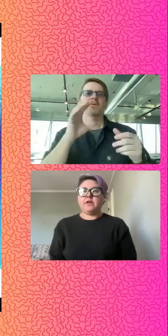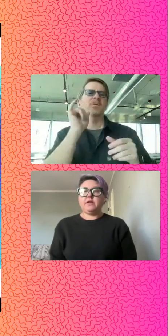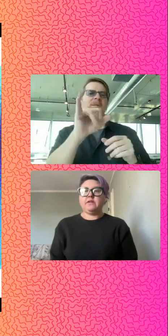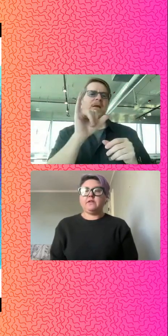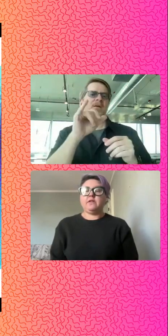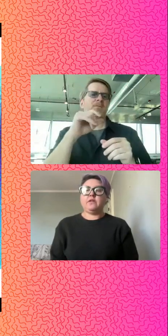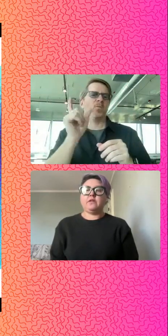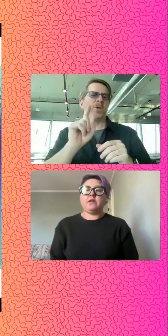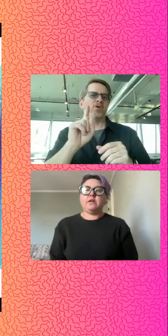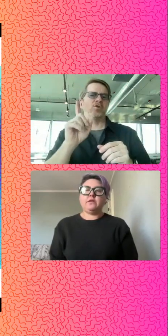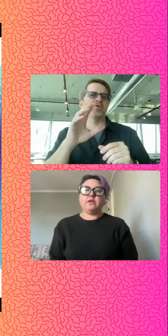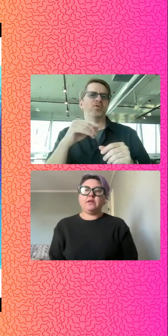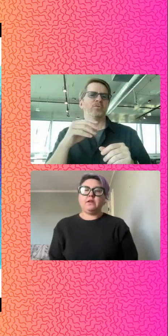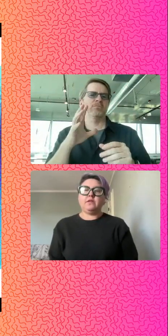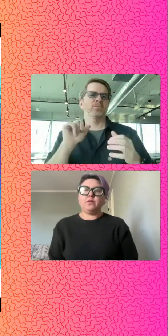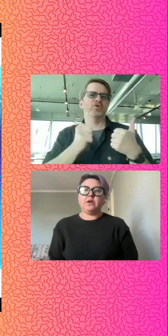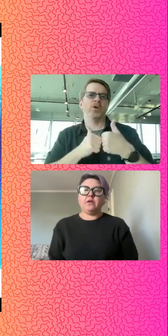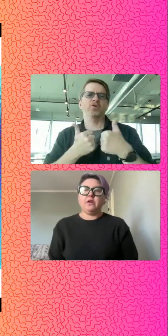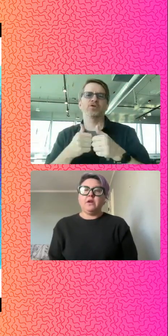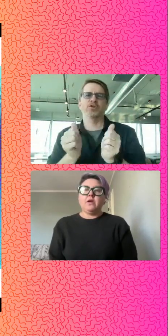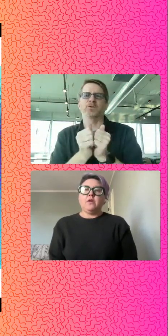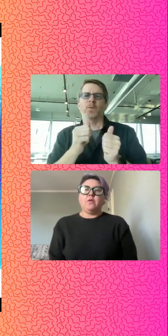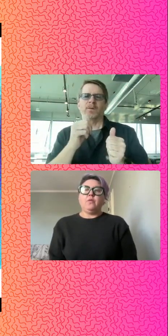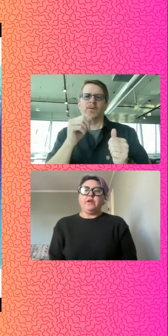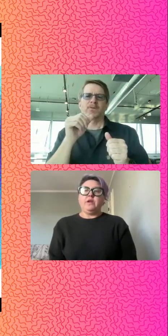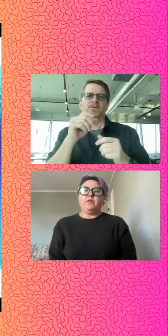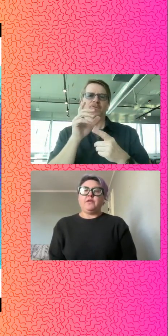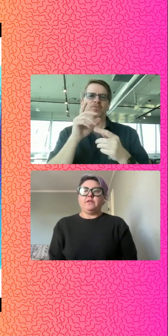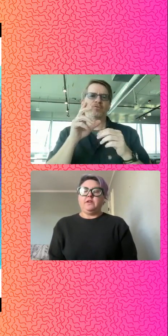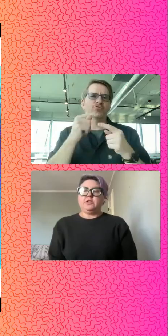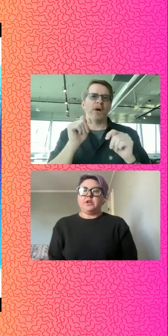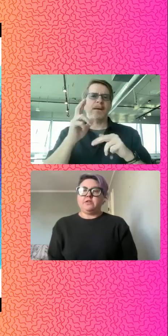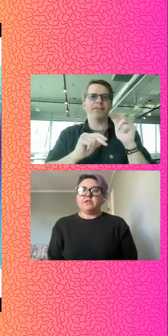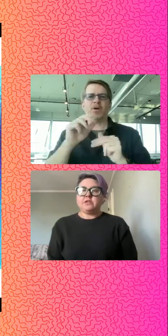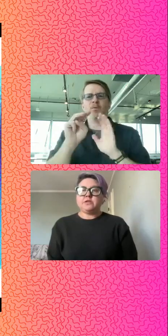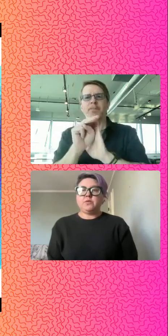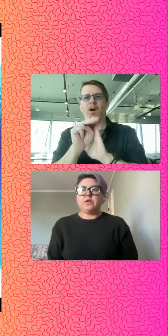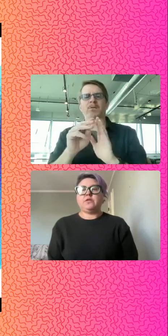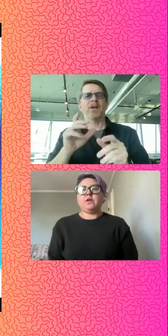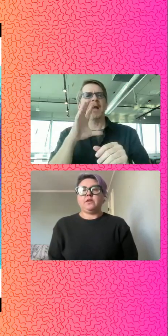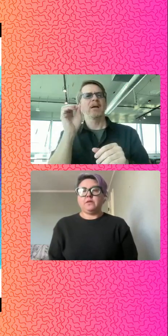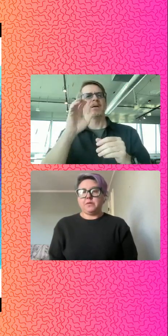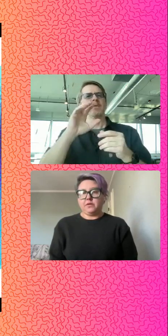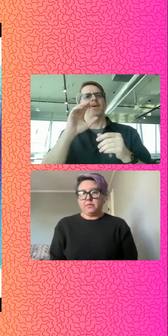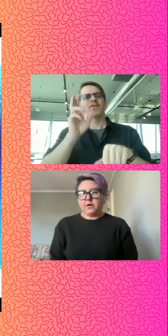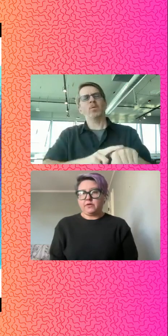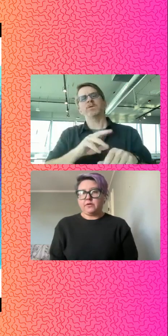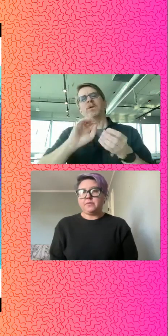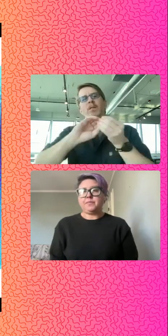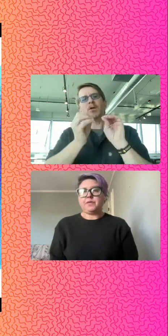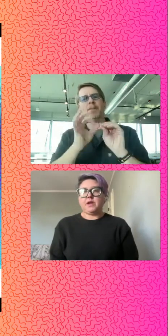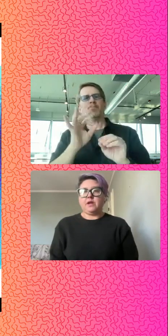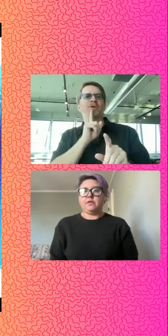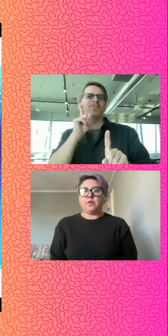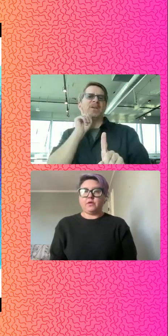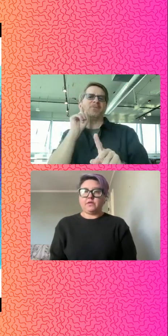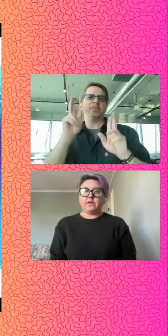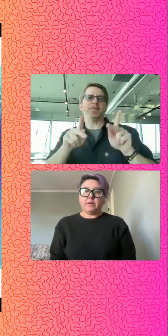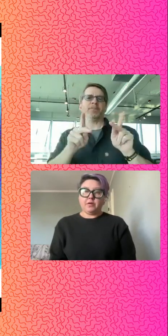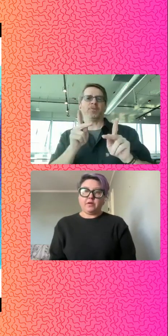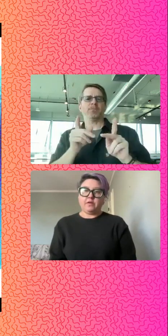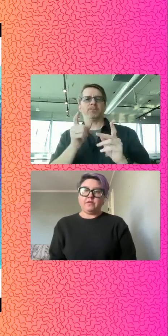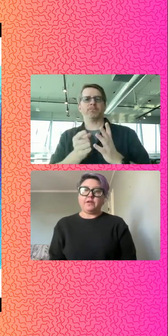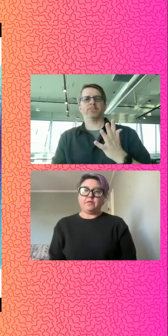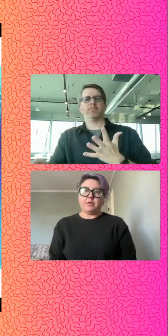slight variance. And so there's a lot of different things where we were facing challenges with trying to build the model. And of